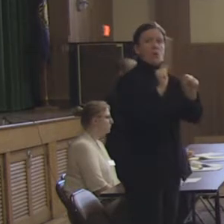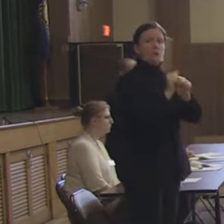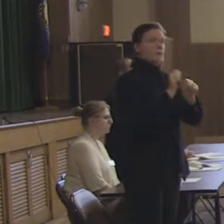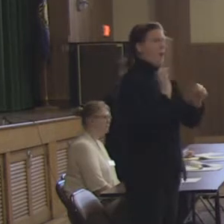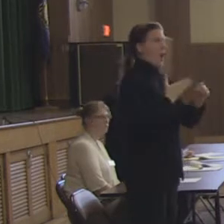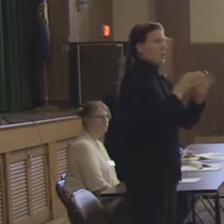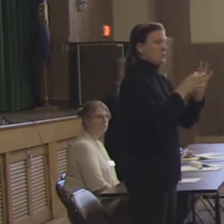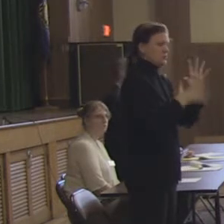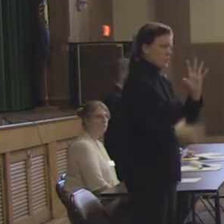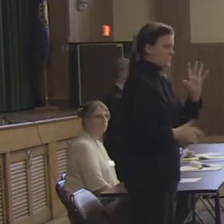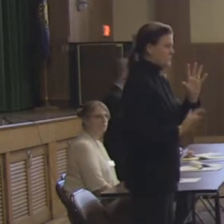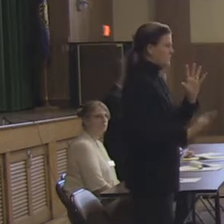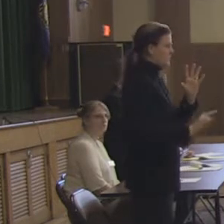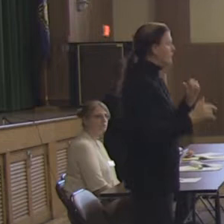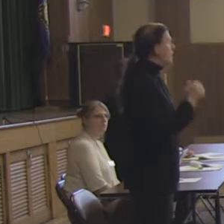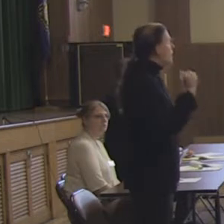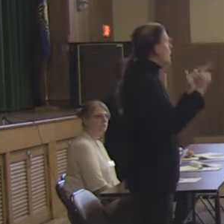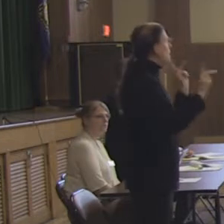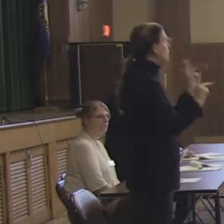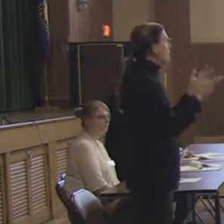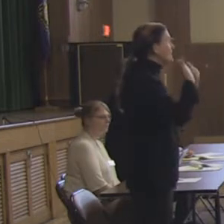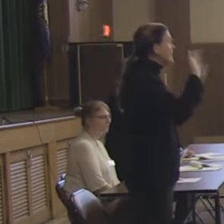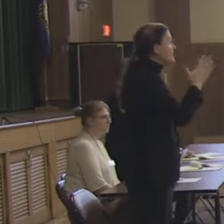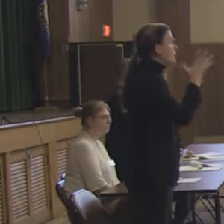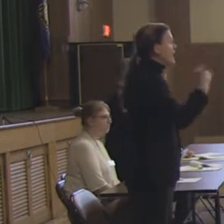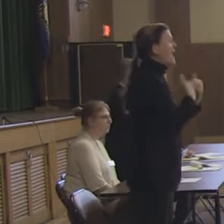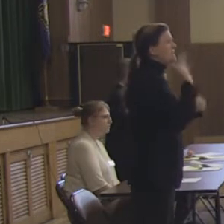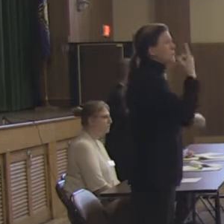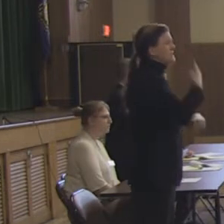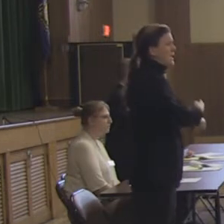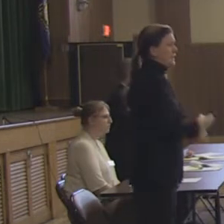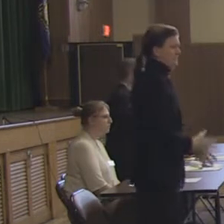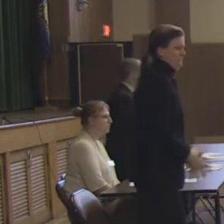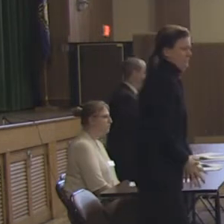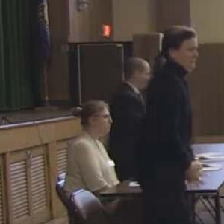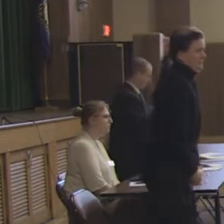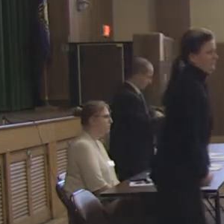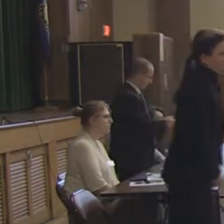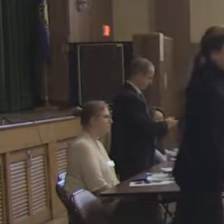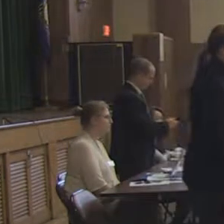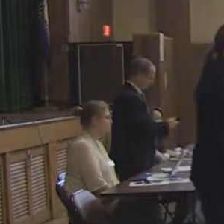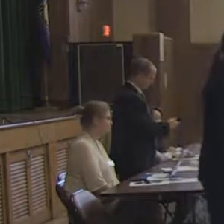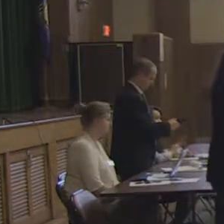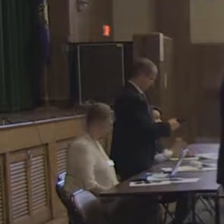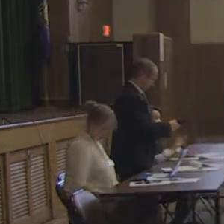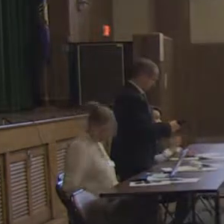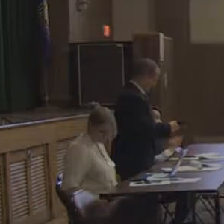our interpreters today, and to you all. So thank you very much, and look forward to continuing the conversation.